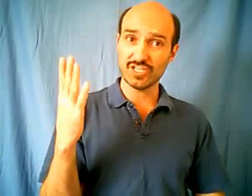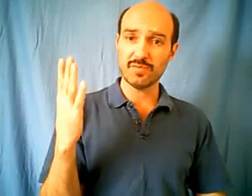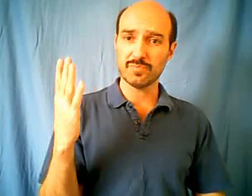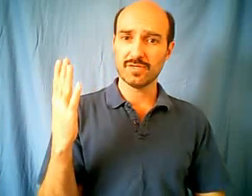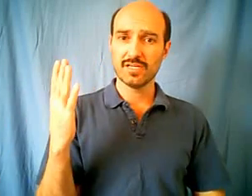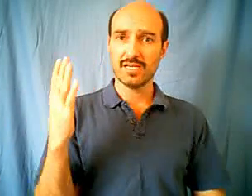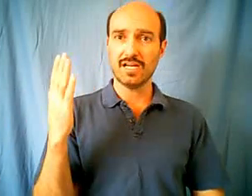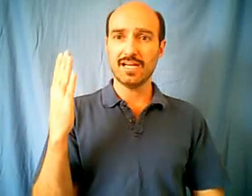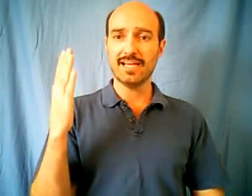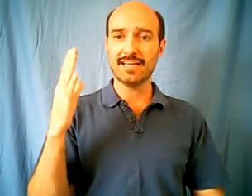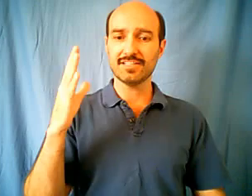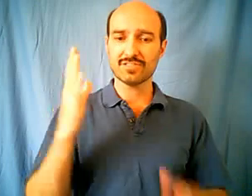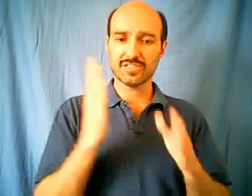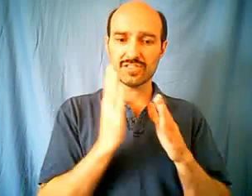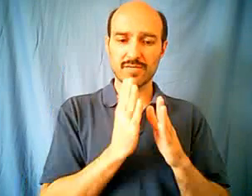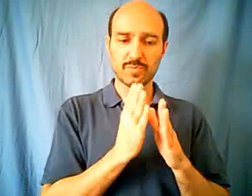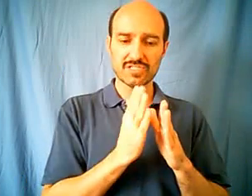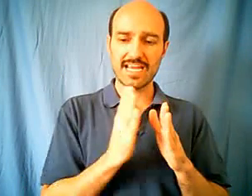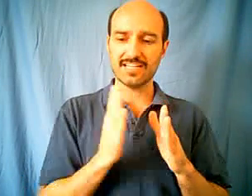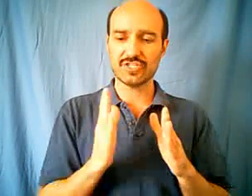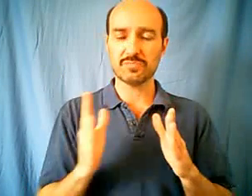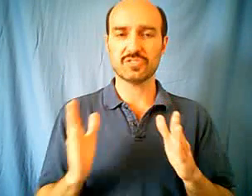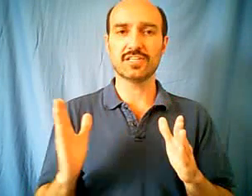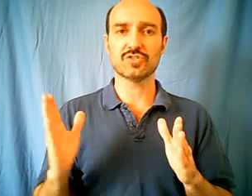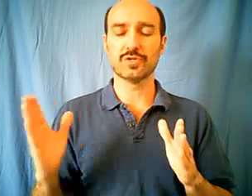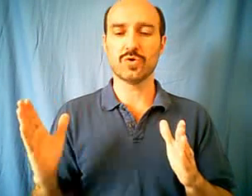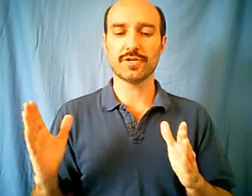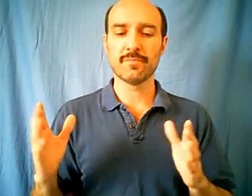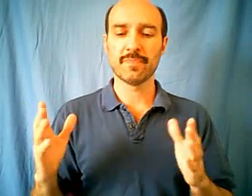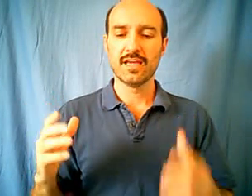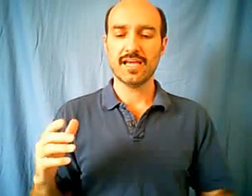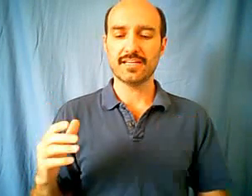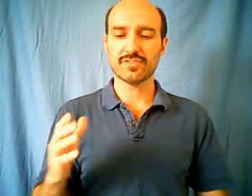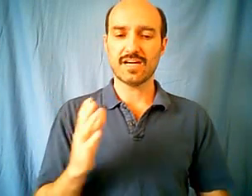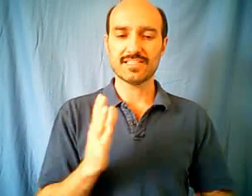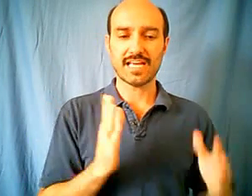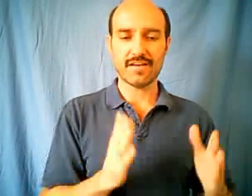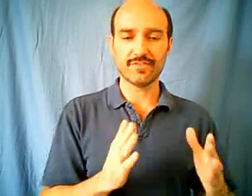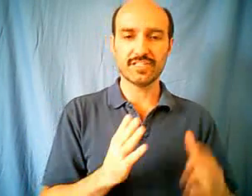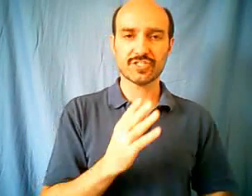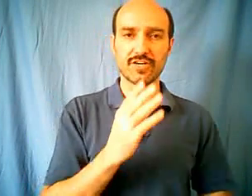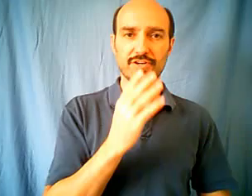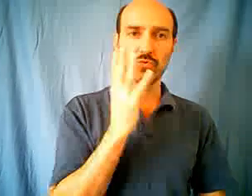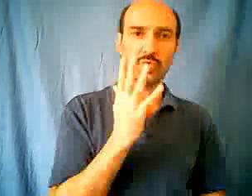shape, and it puts the hand shapes into an order, and it divides half of the dictionary in